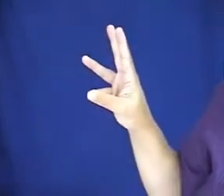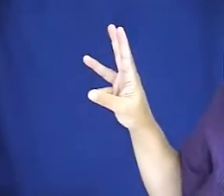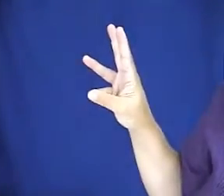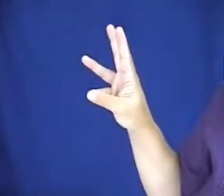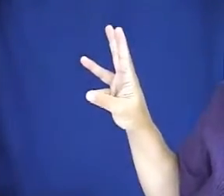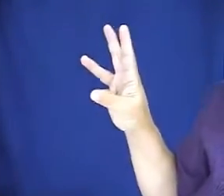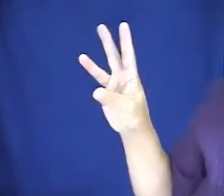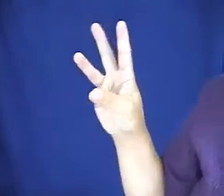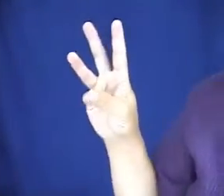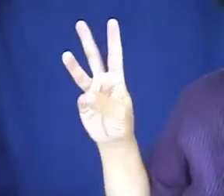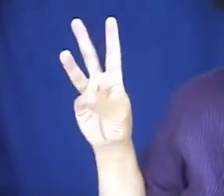6.